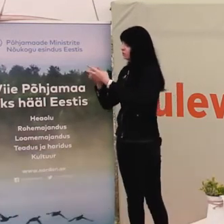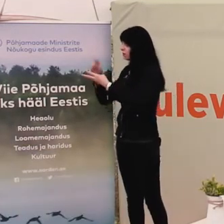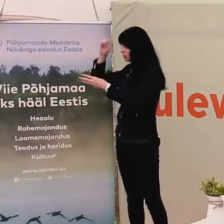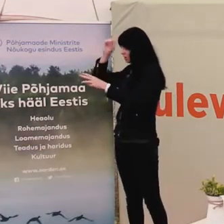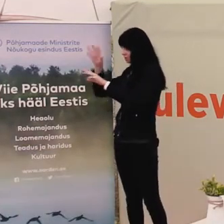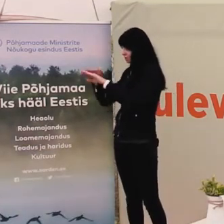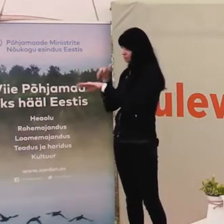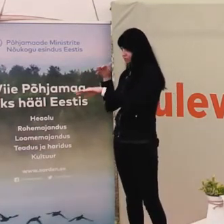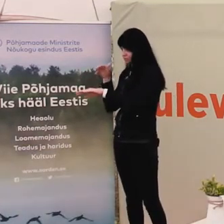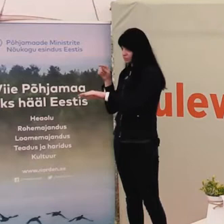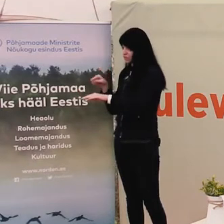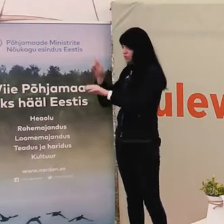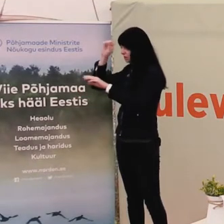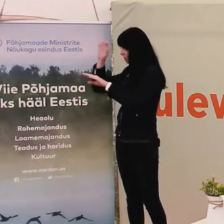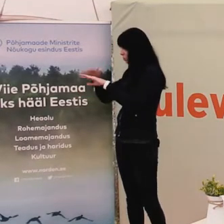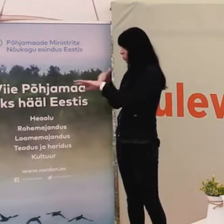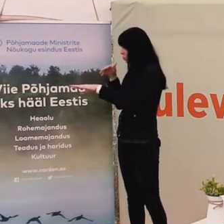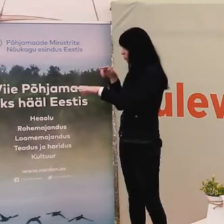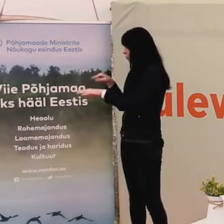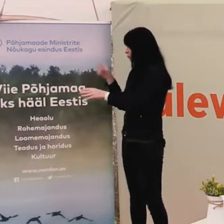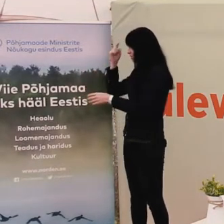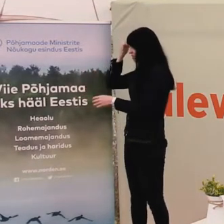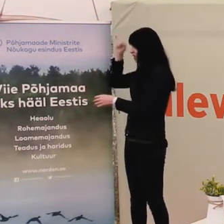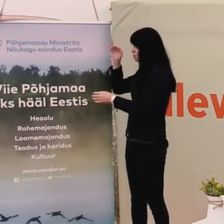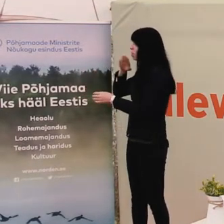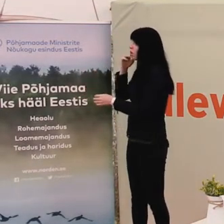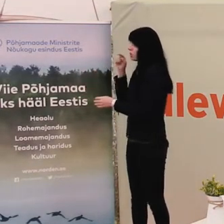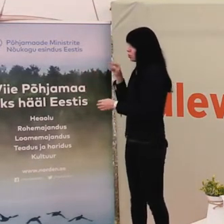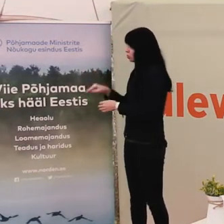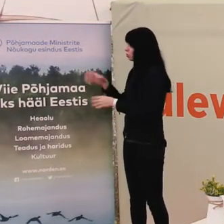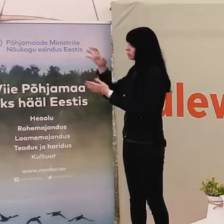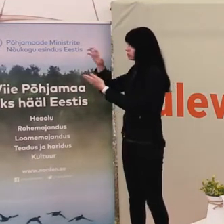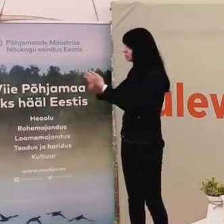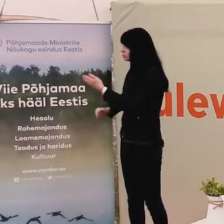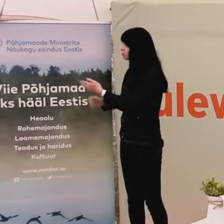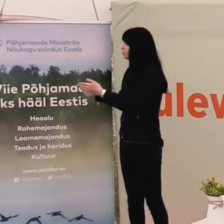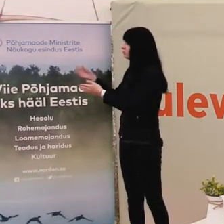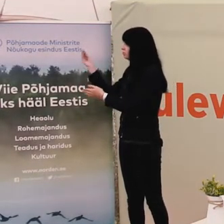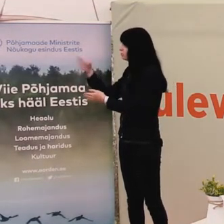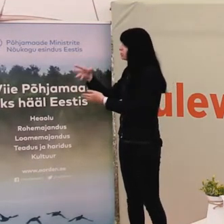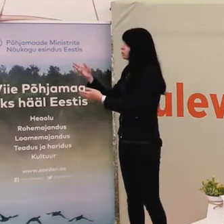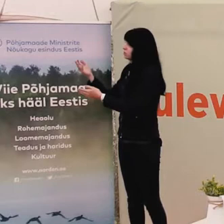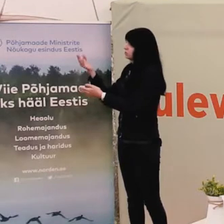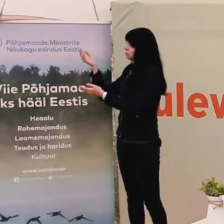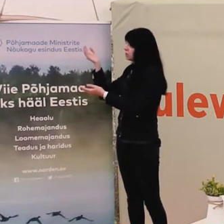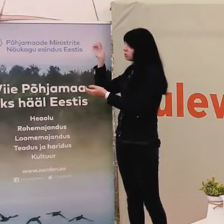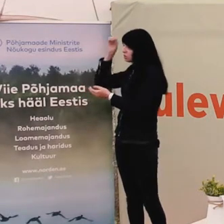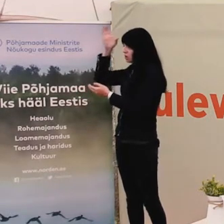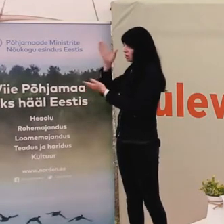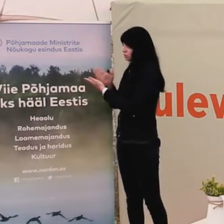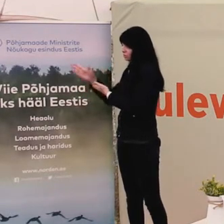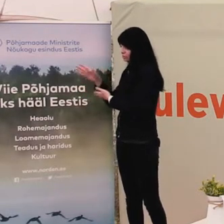for the government, we have had a lot of ideas. So subsidies, taxes, smart policies. What